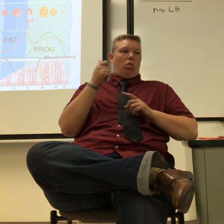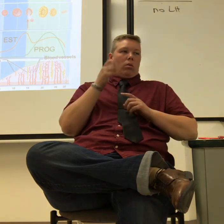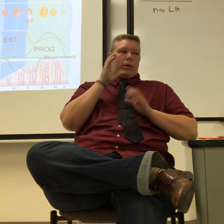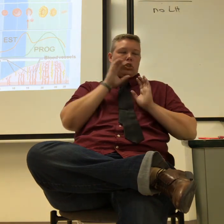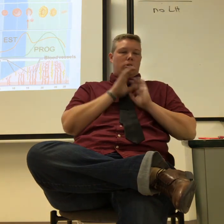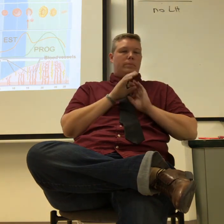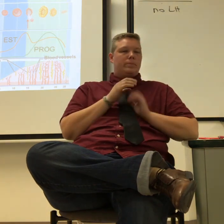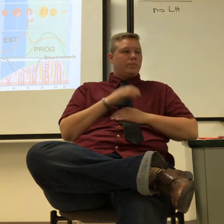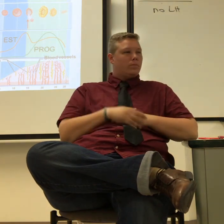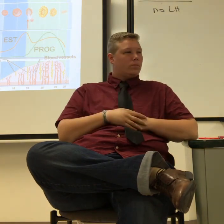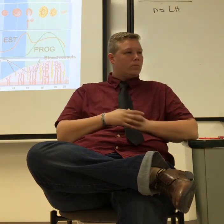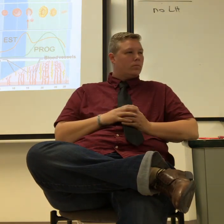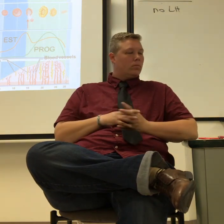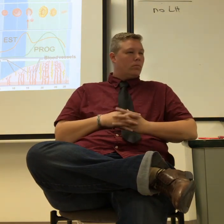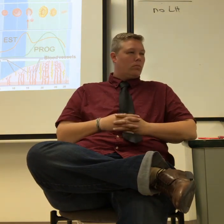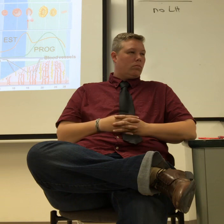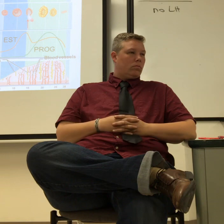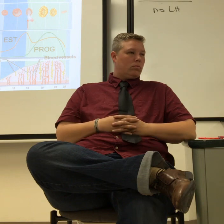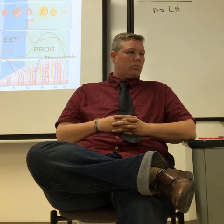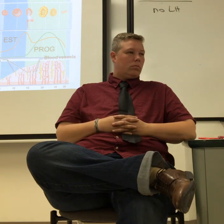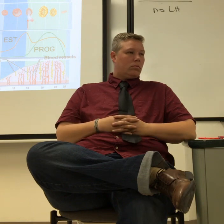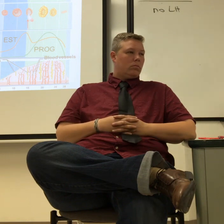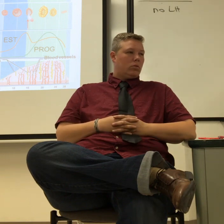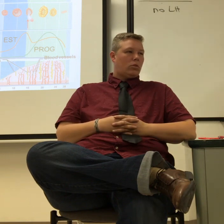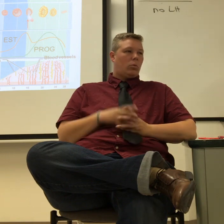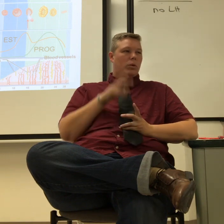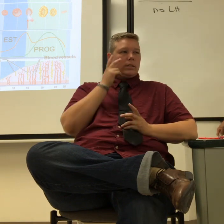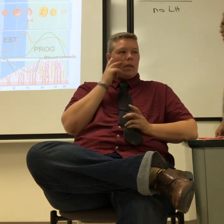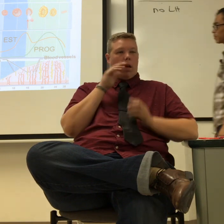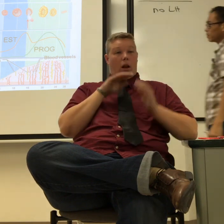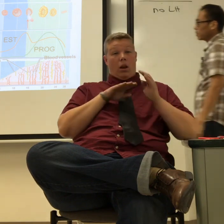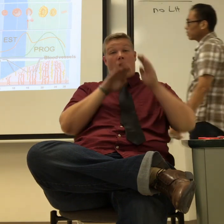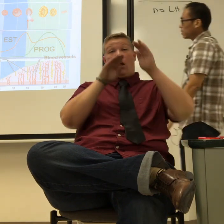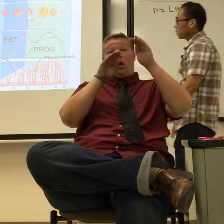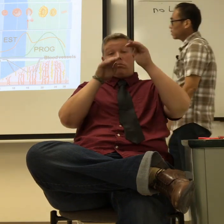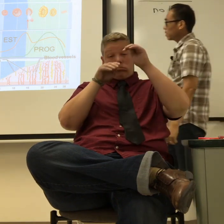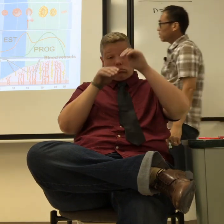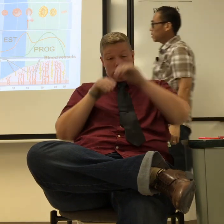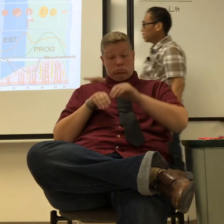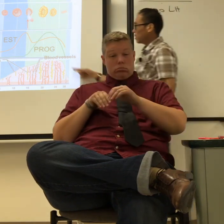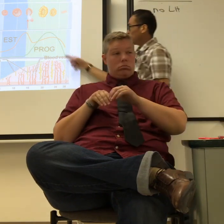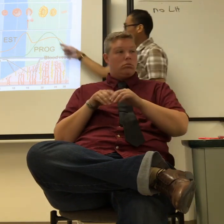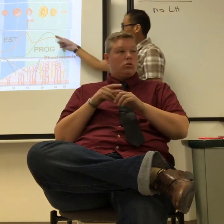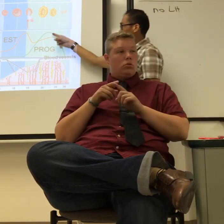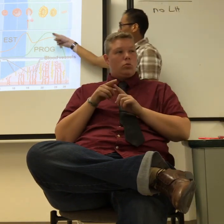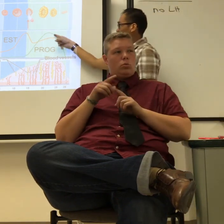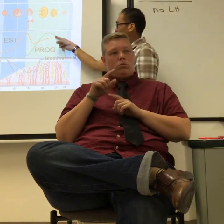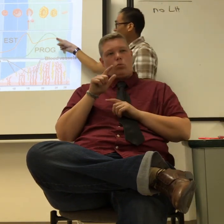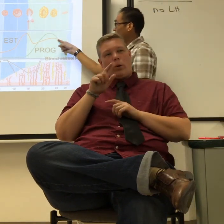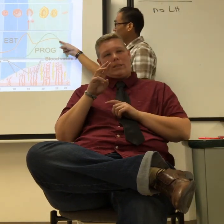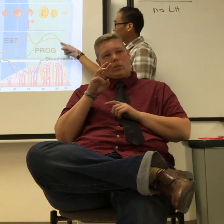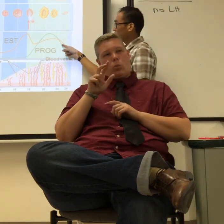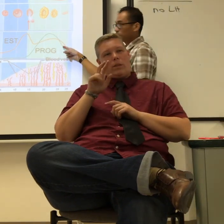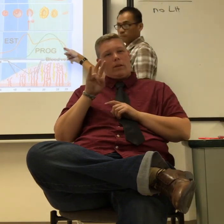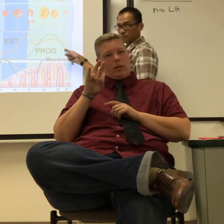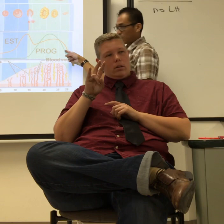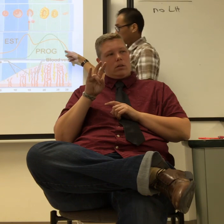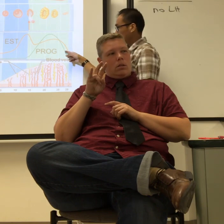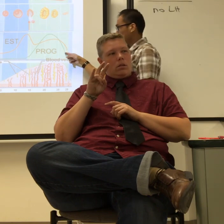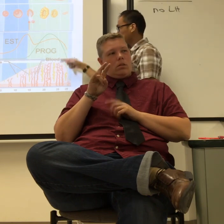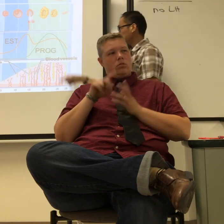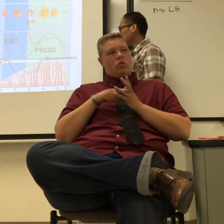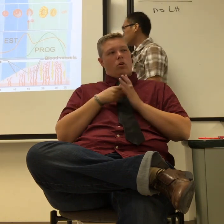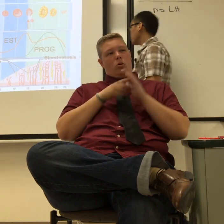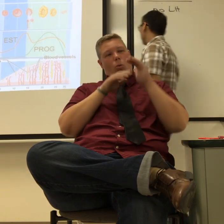as well as estrogen. As you can look at the figure, when you get towards the end of the cycle, they start to drop off,